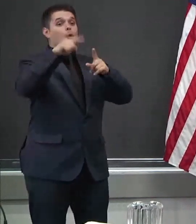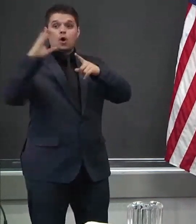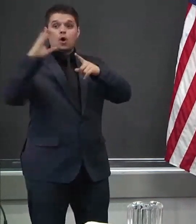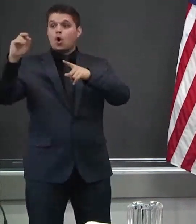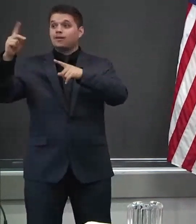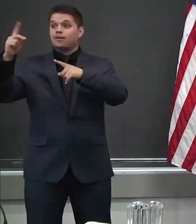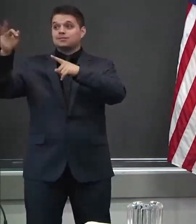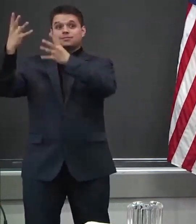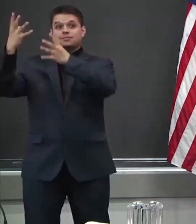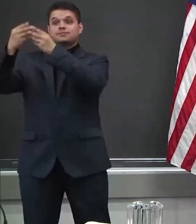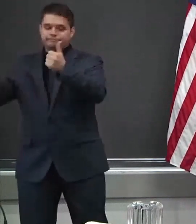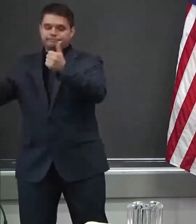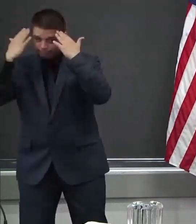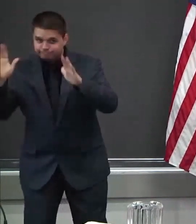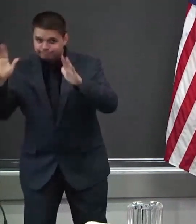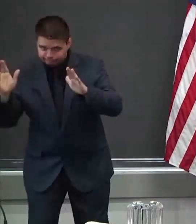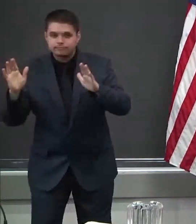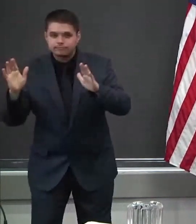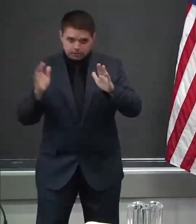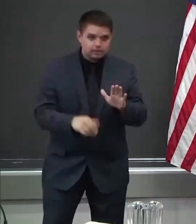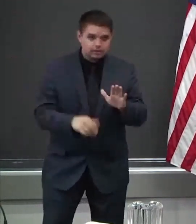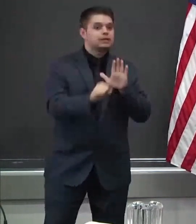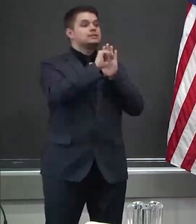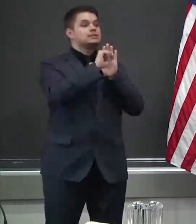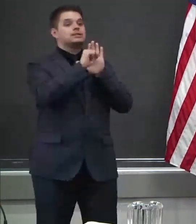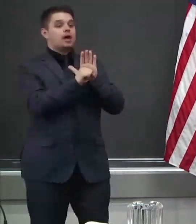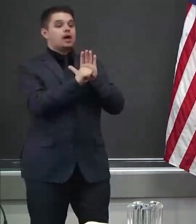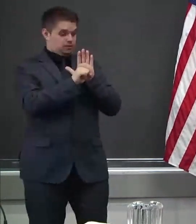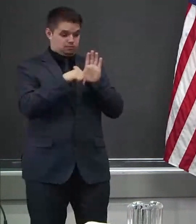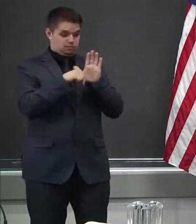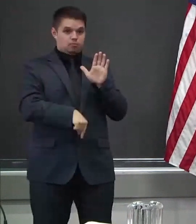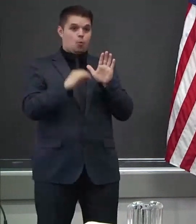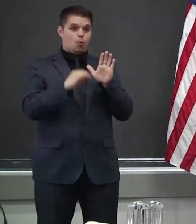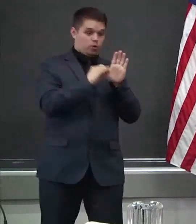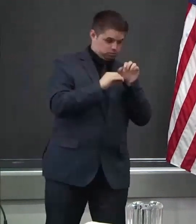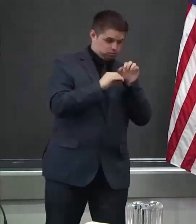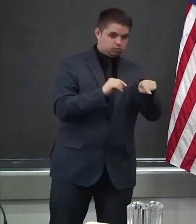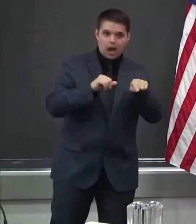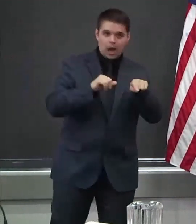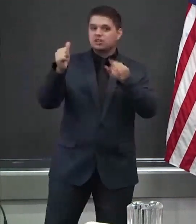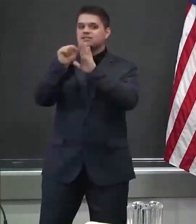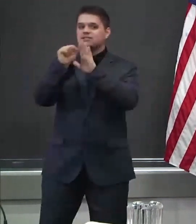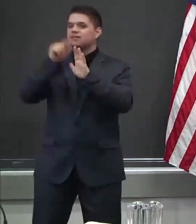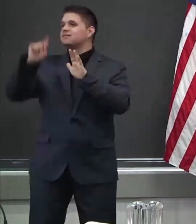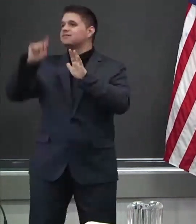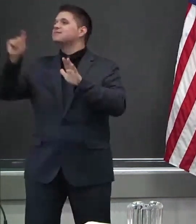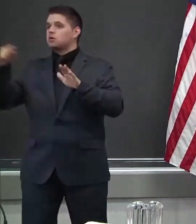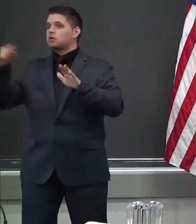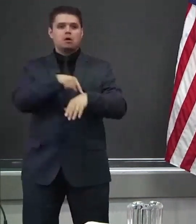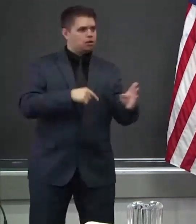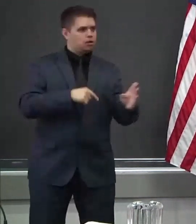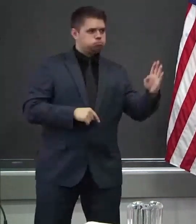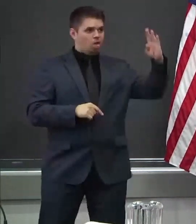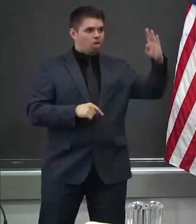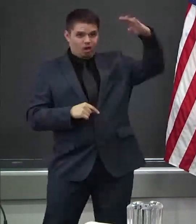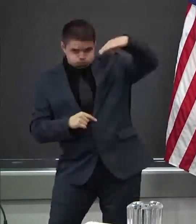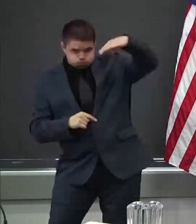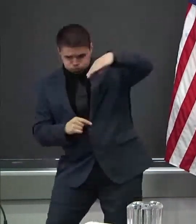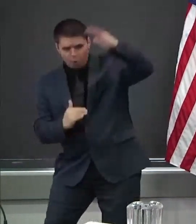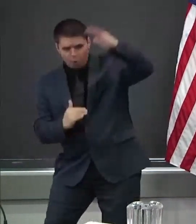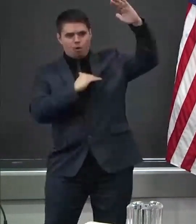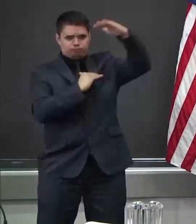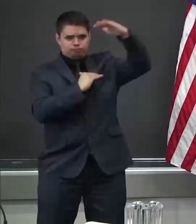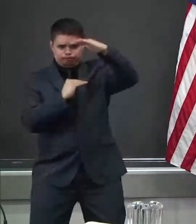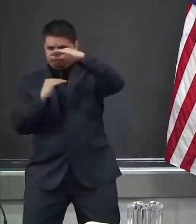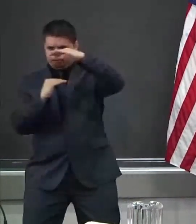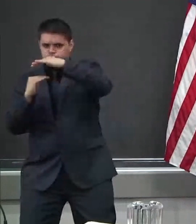it's clear that we've been very successful at flattening the curve of the transmission of the virus. That's